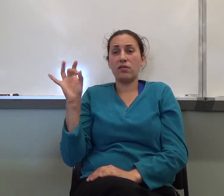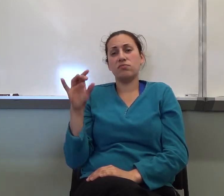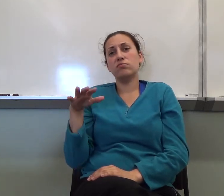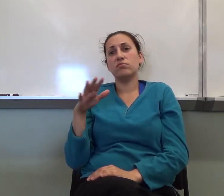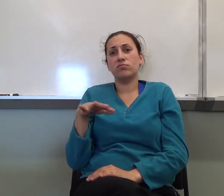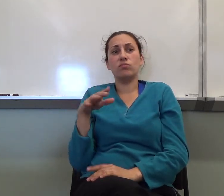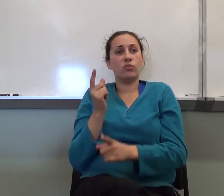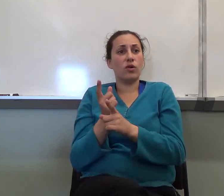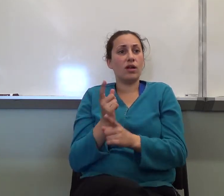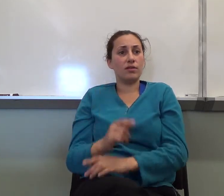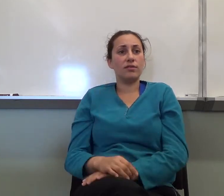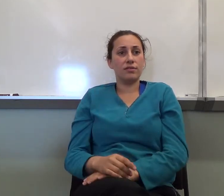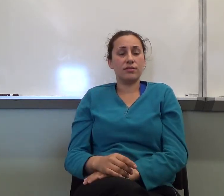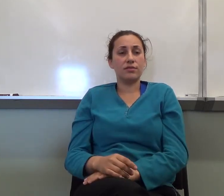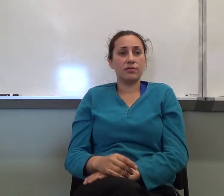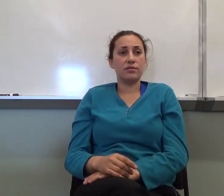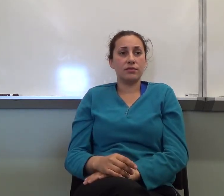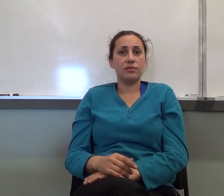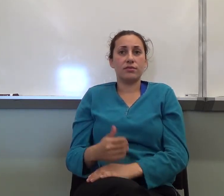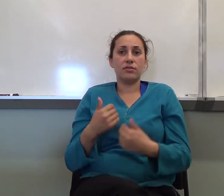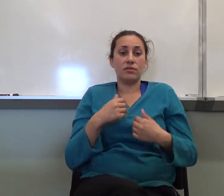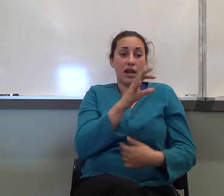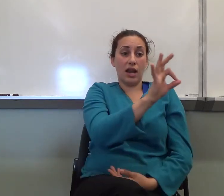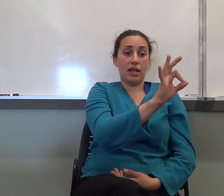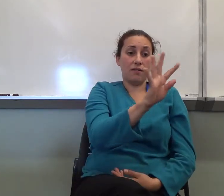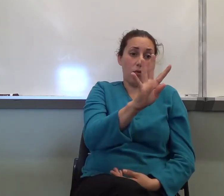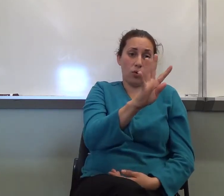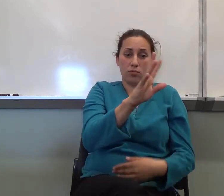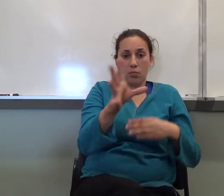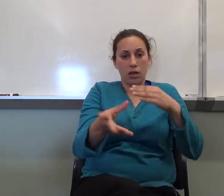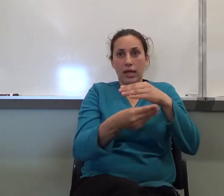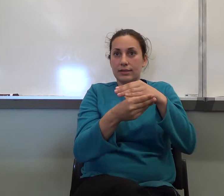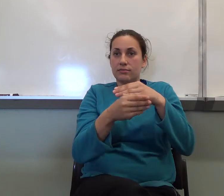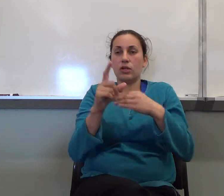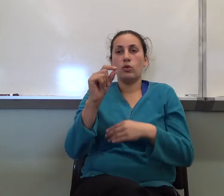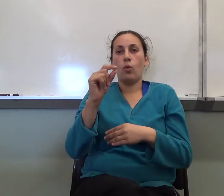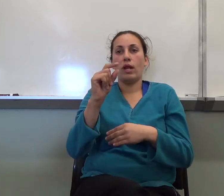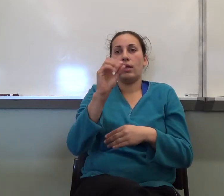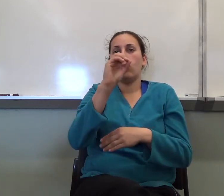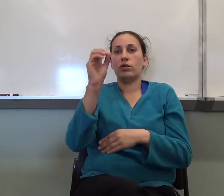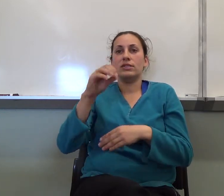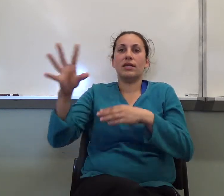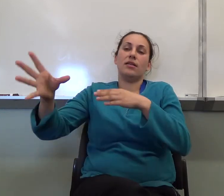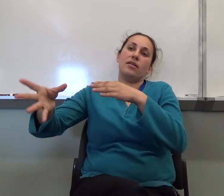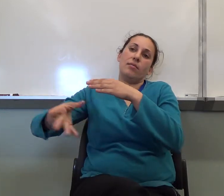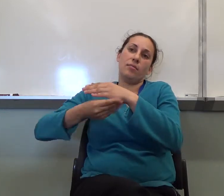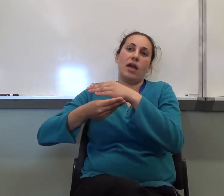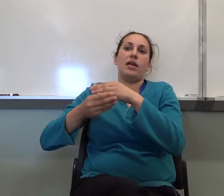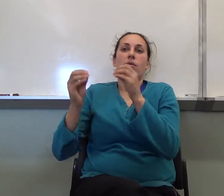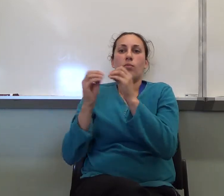the 94 plus 20% more, so it does work.